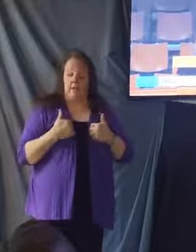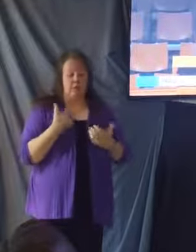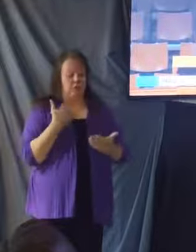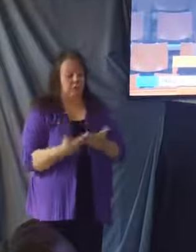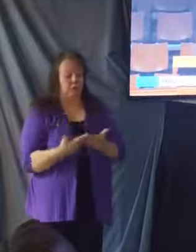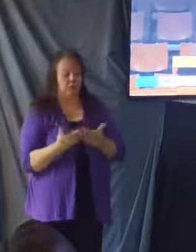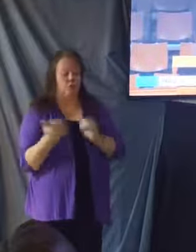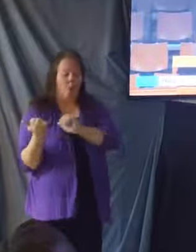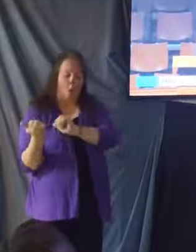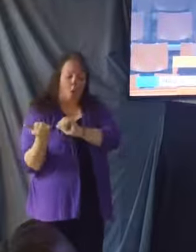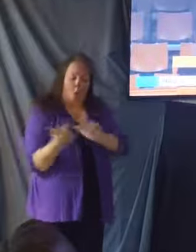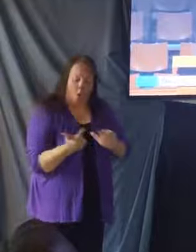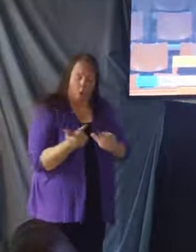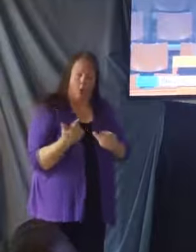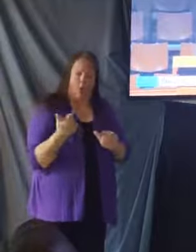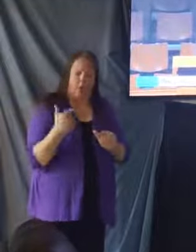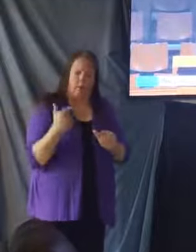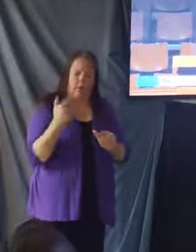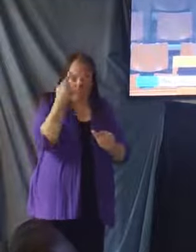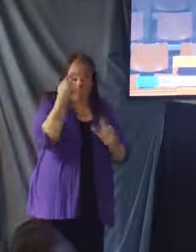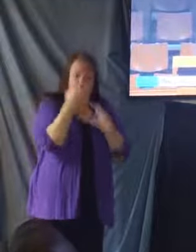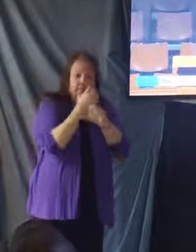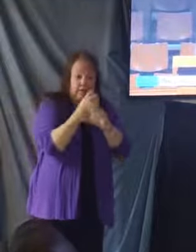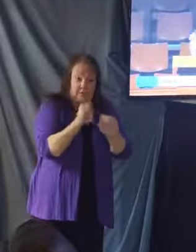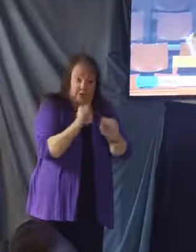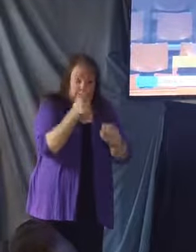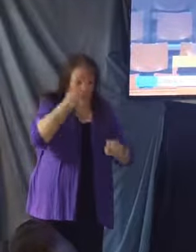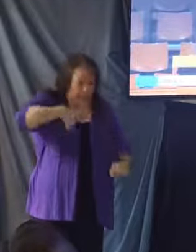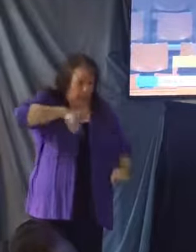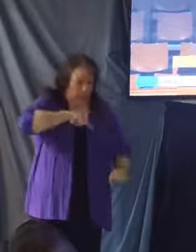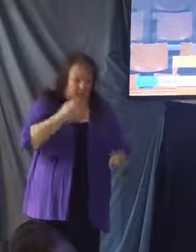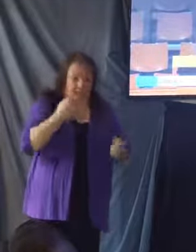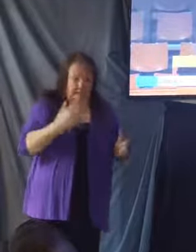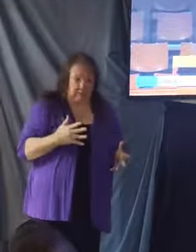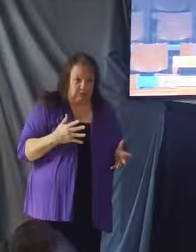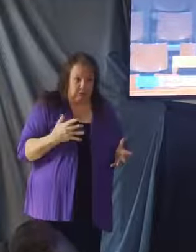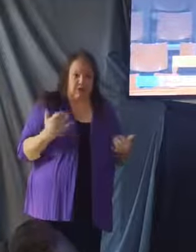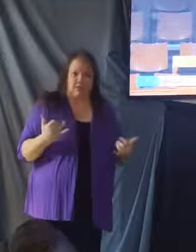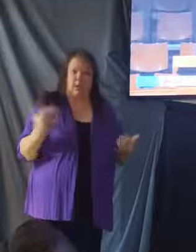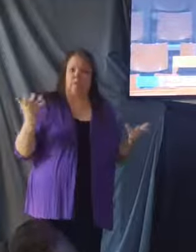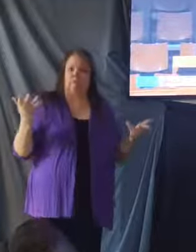all that was necessary for salvation for sinners had been done.